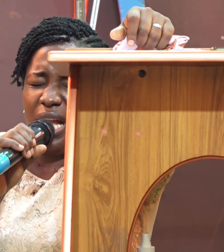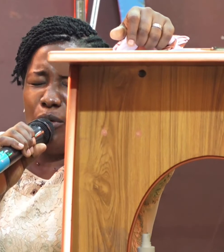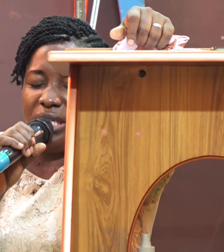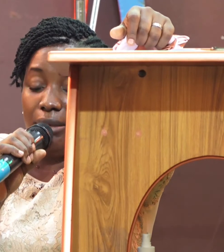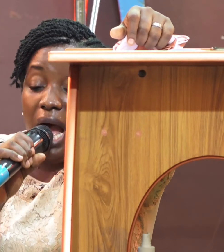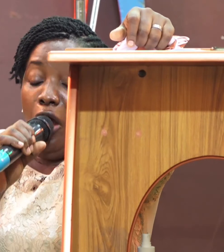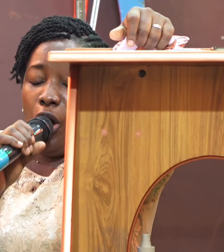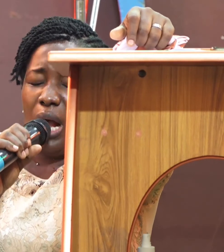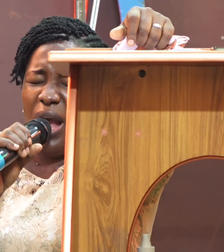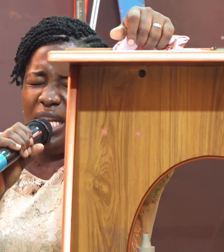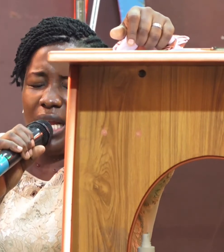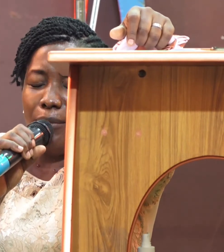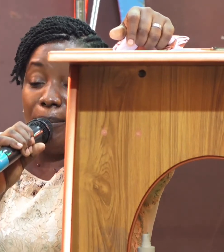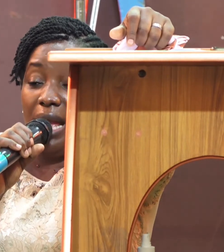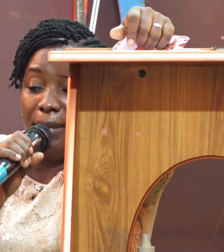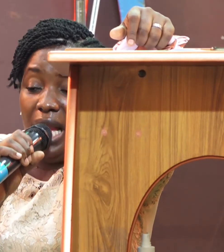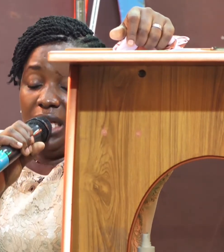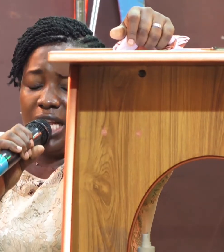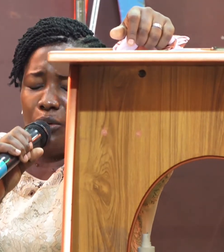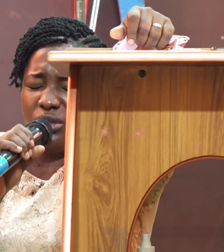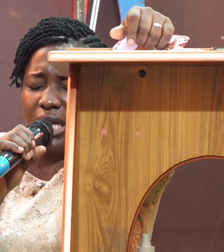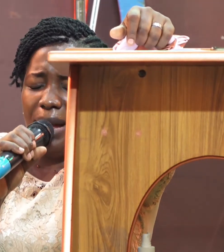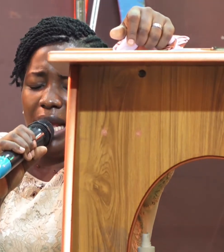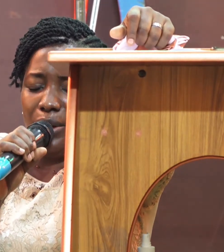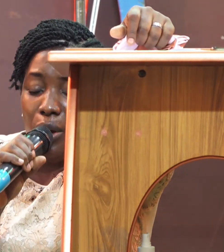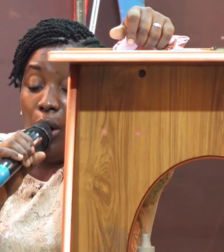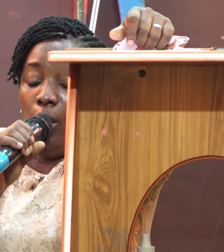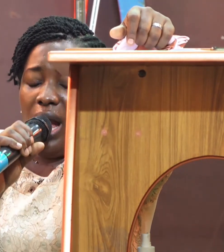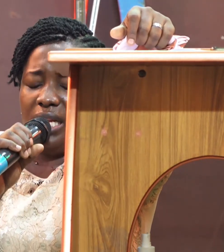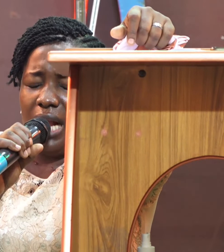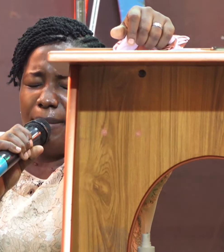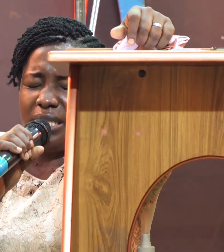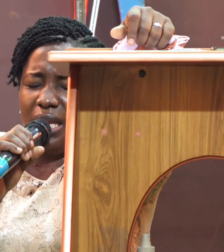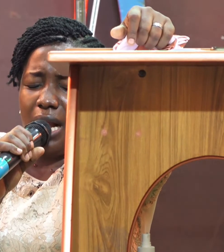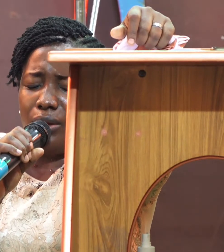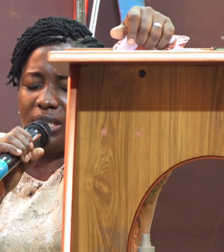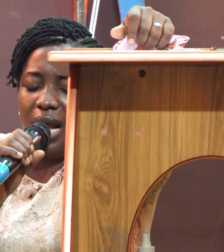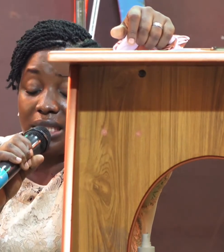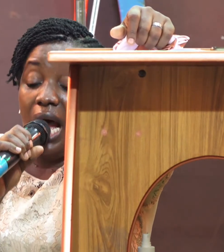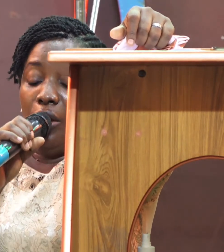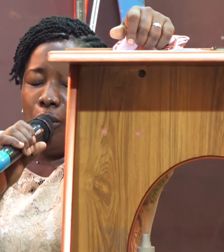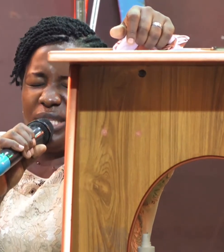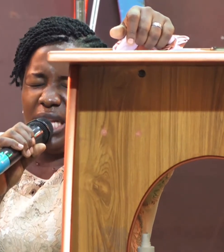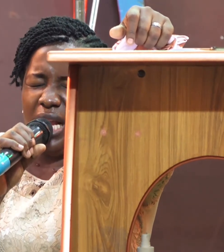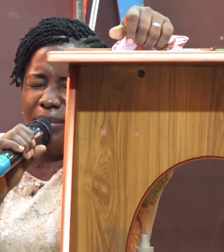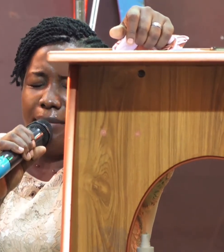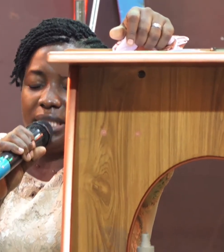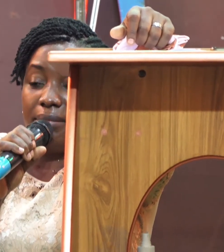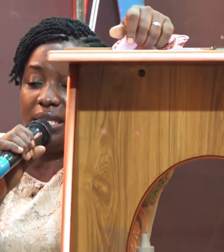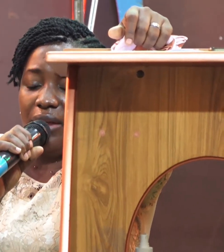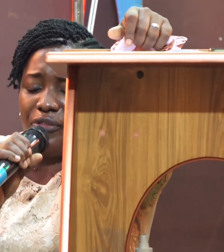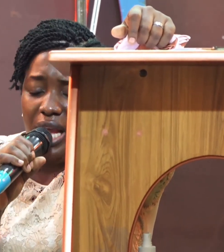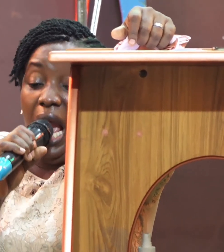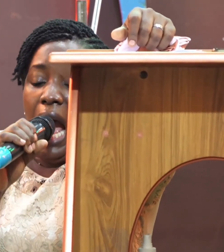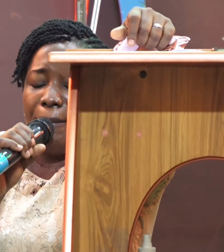Okawandike mumitima. Okawandike mumeme. Chengu sabalero. kwandika mateka ago tata kubisenge